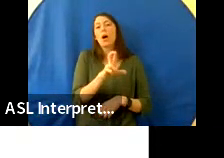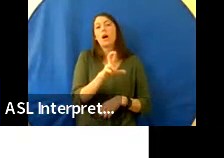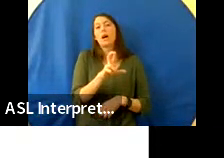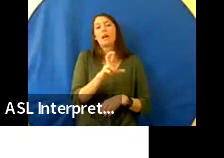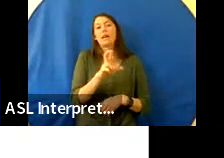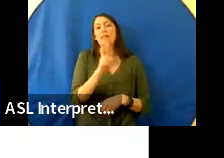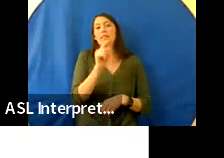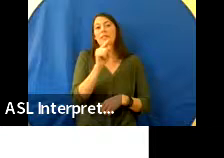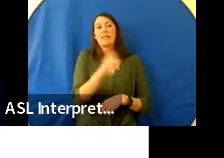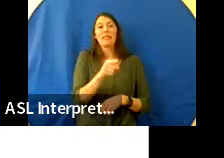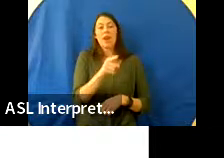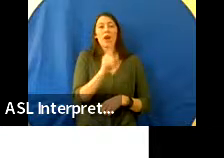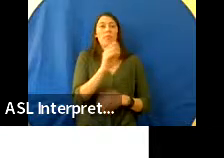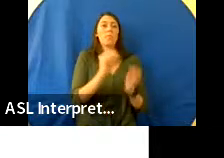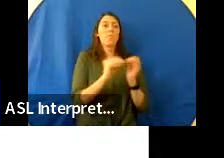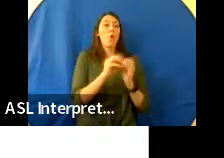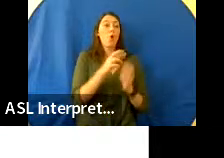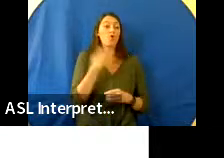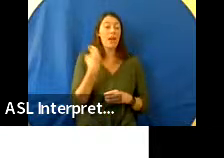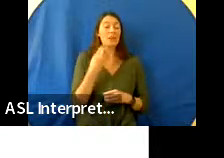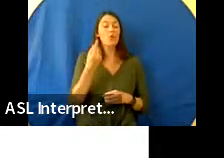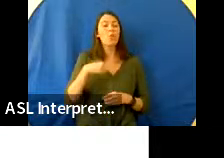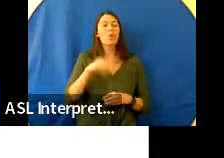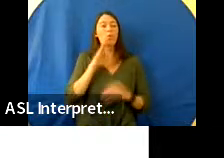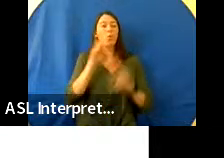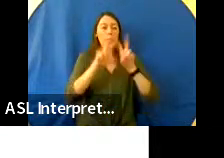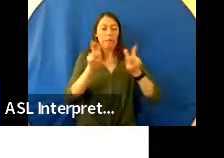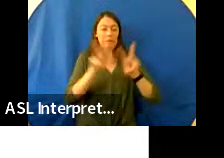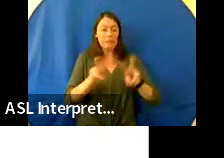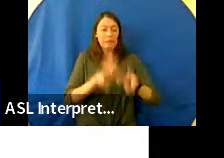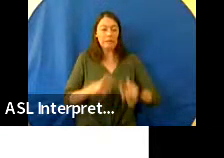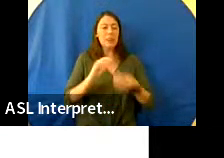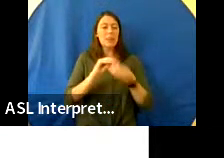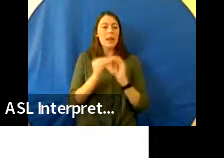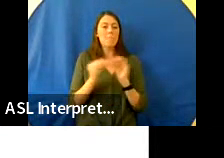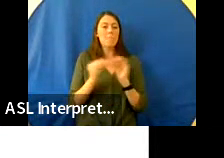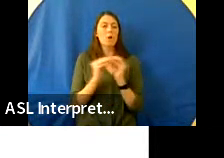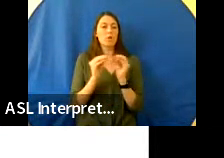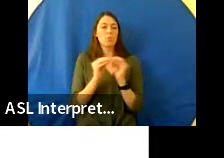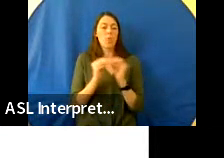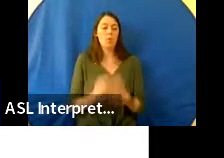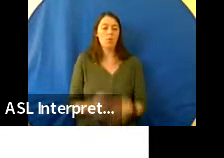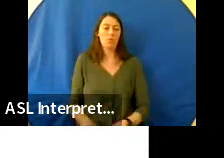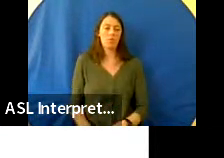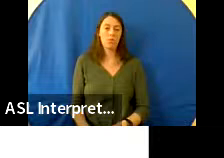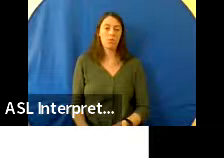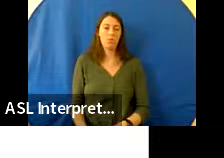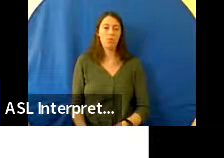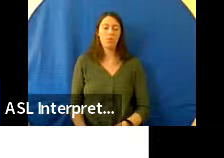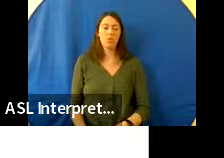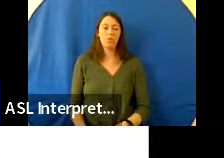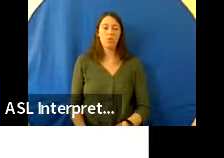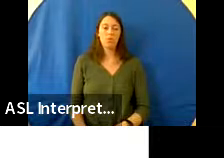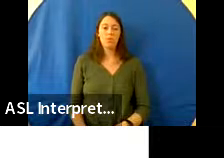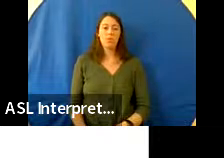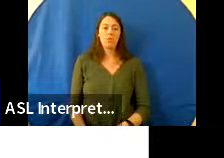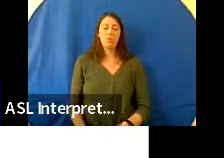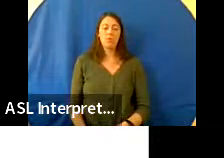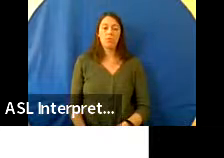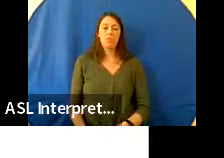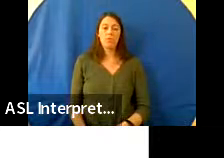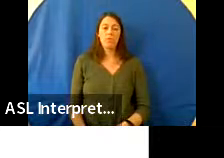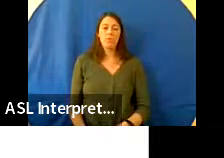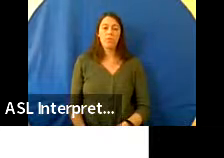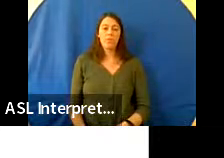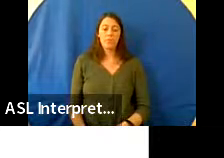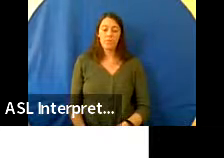continue to look at the data as well as some of those risk factors. So in essence, we're really looking